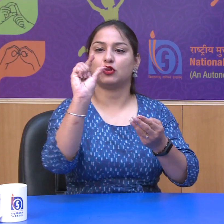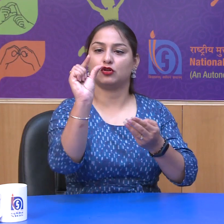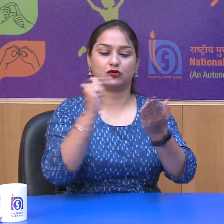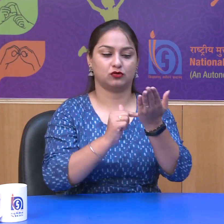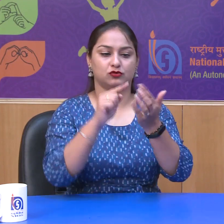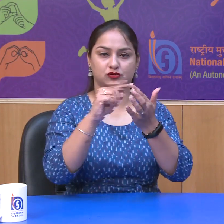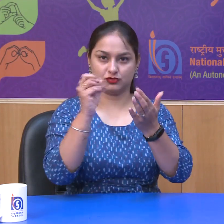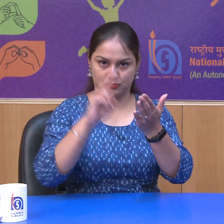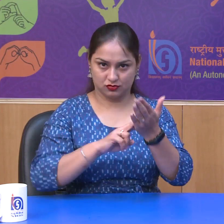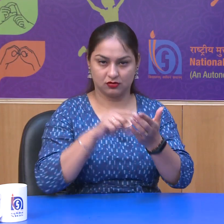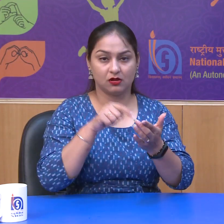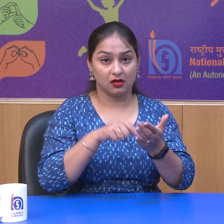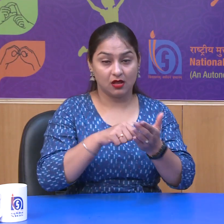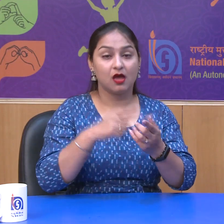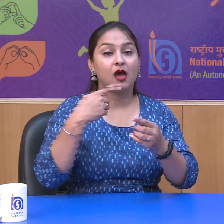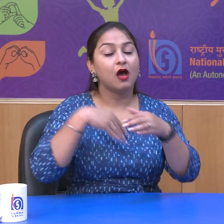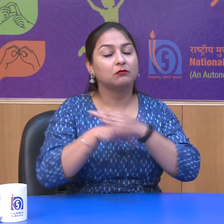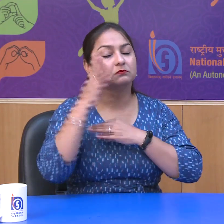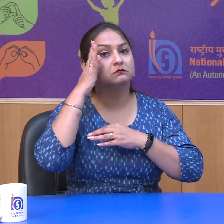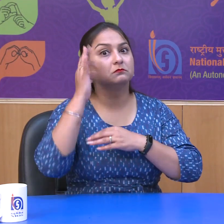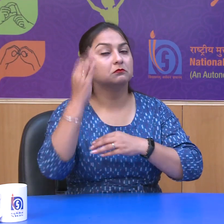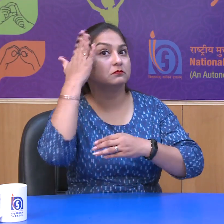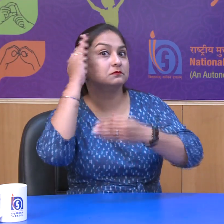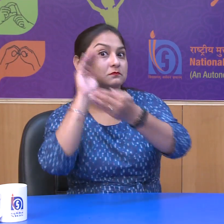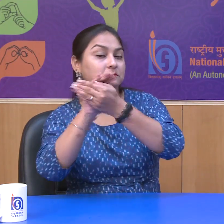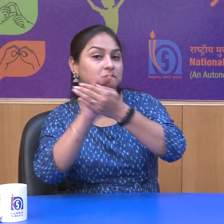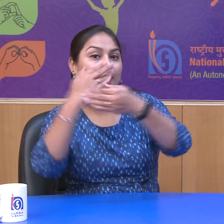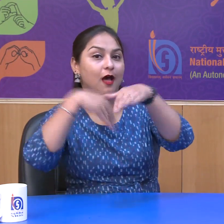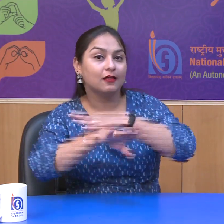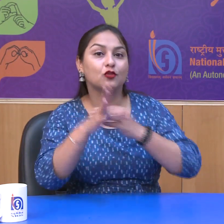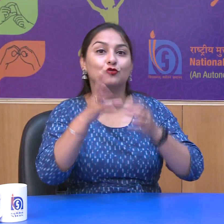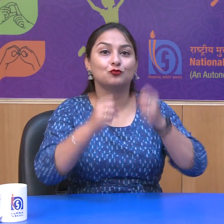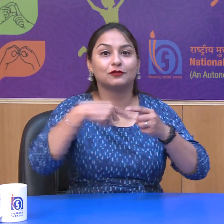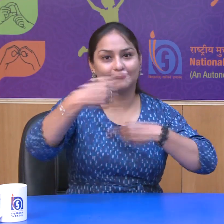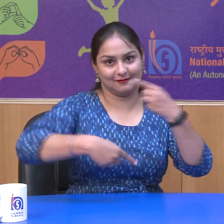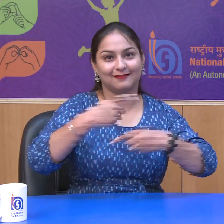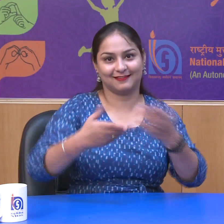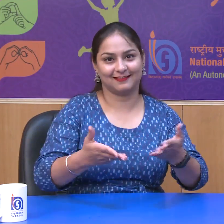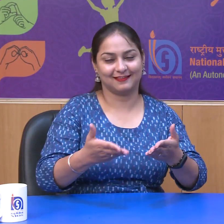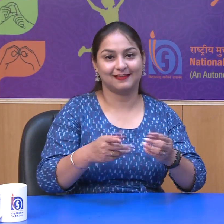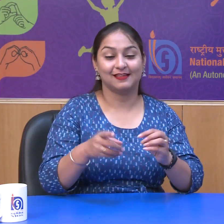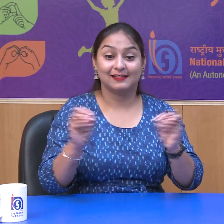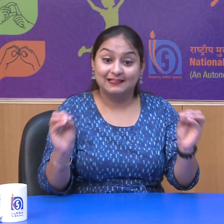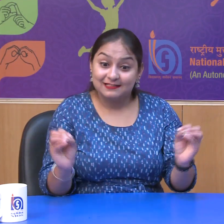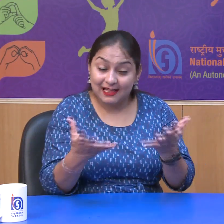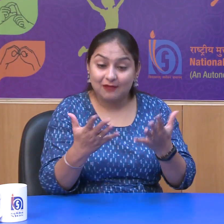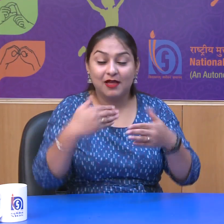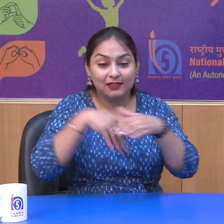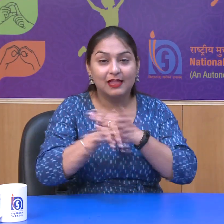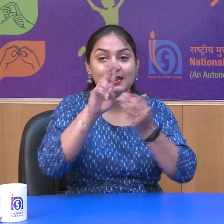It stands for remarkable increase in milk production and establishment of a national milk